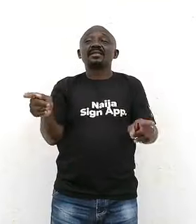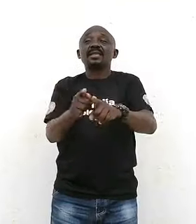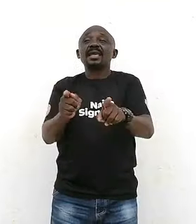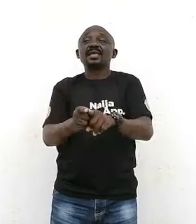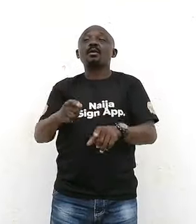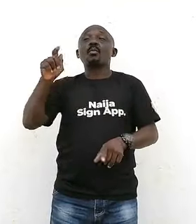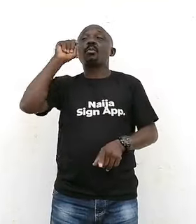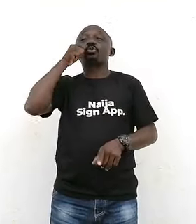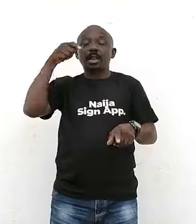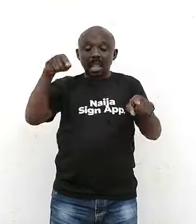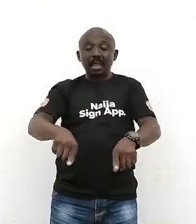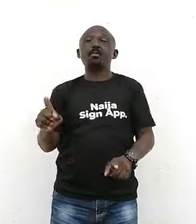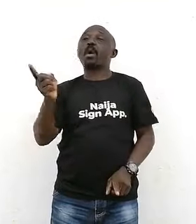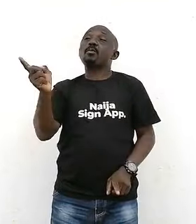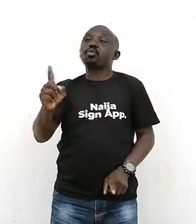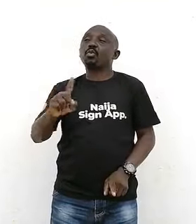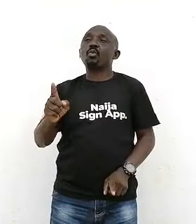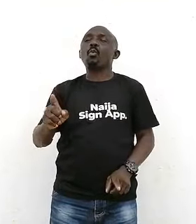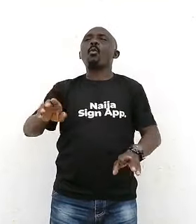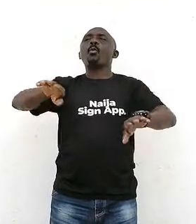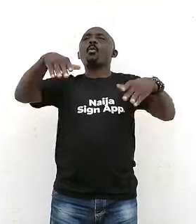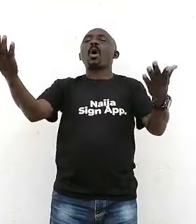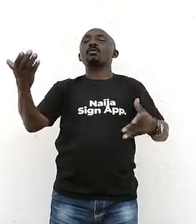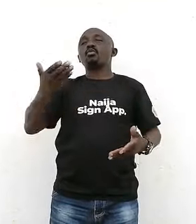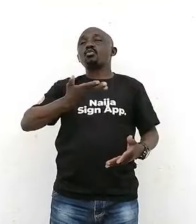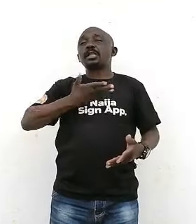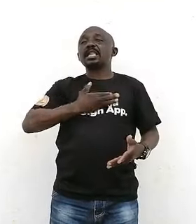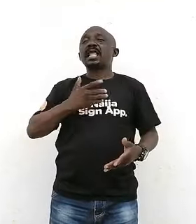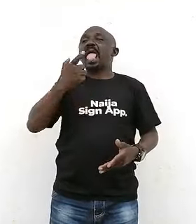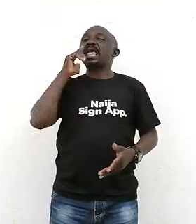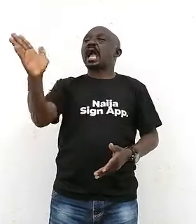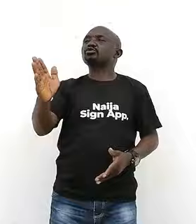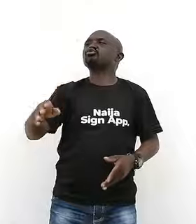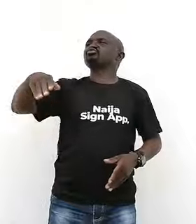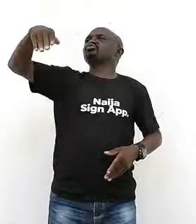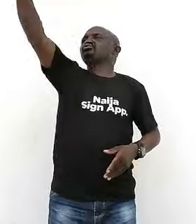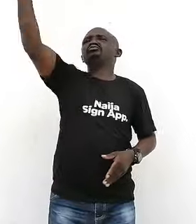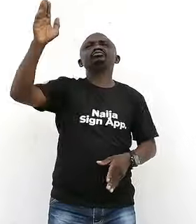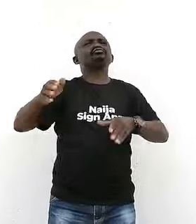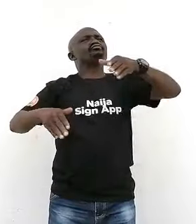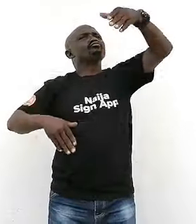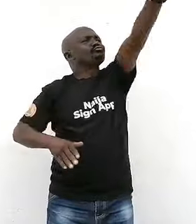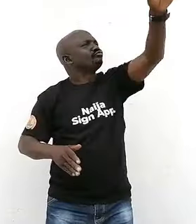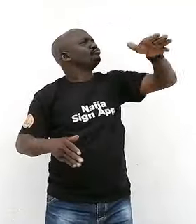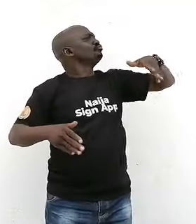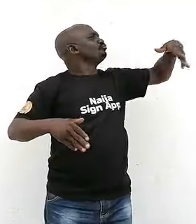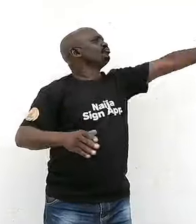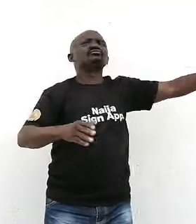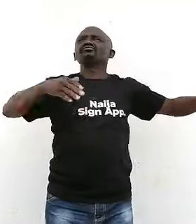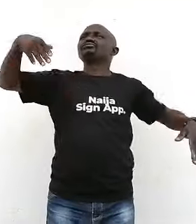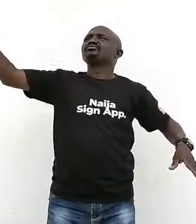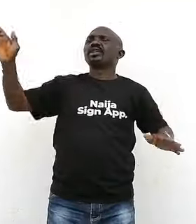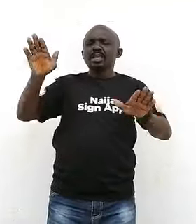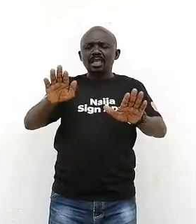always divided them, or seeing this rather as a beautiful thing to come together. The diversity in